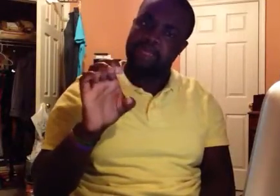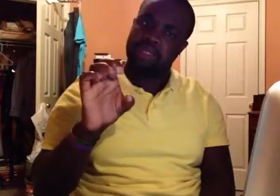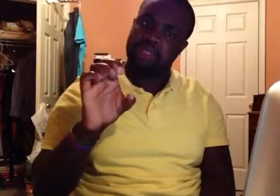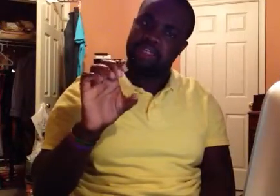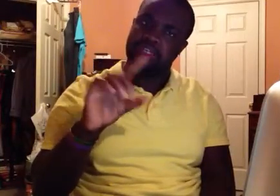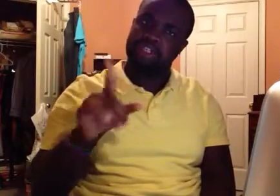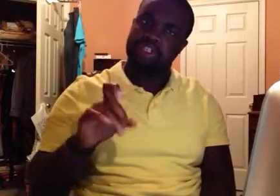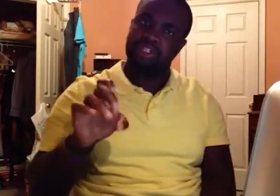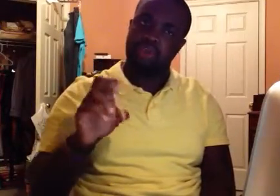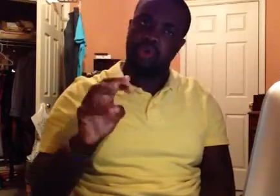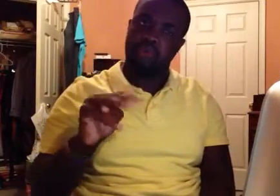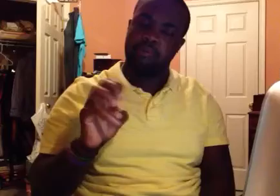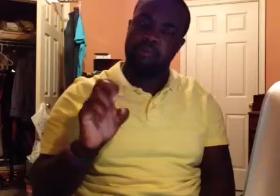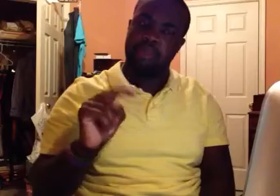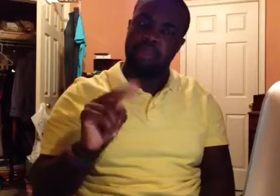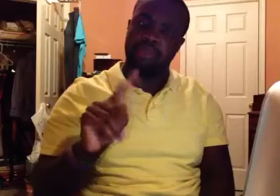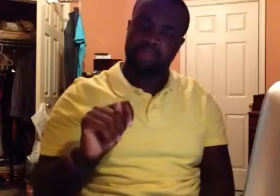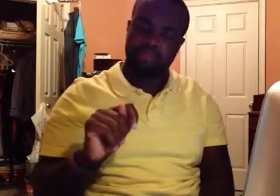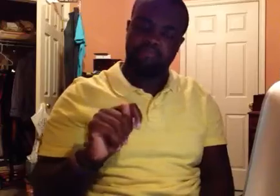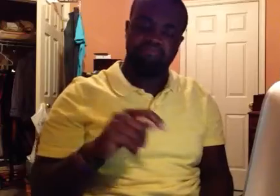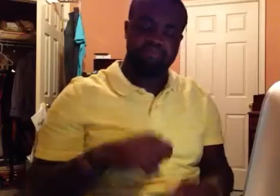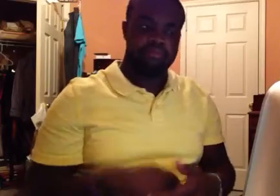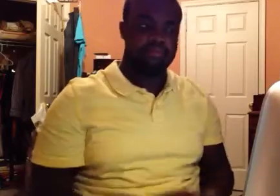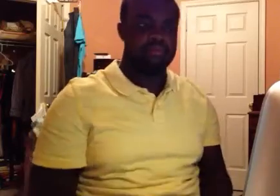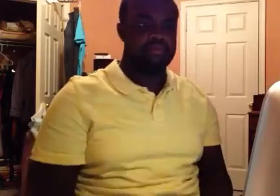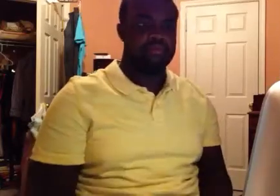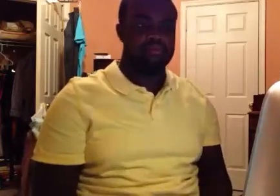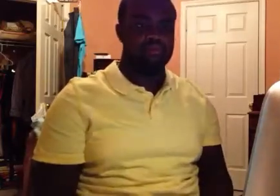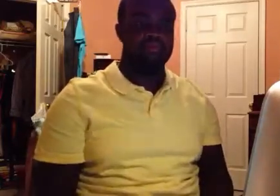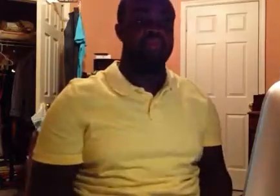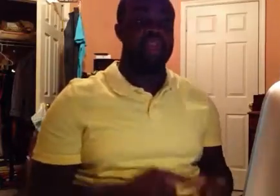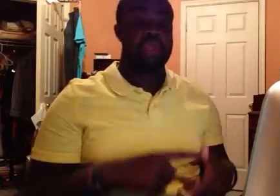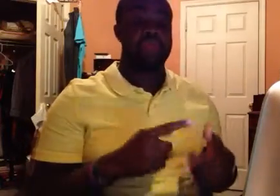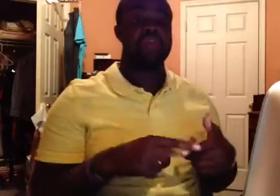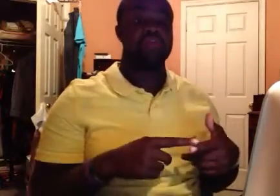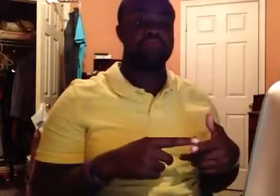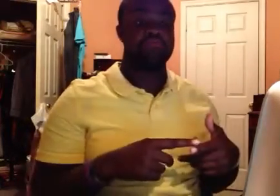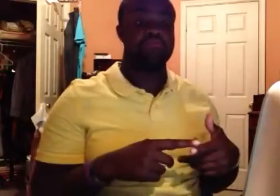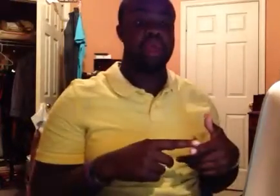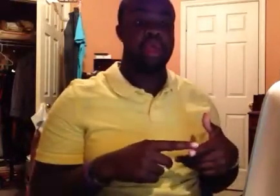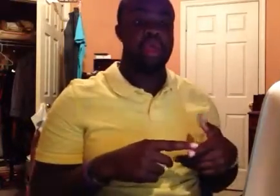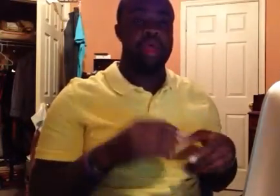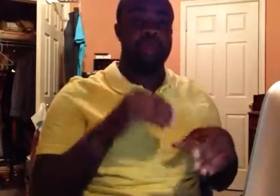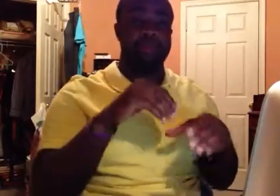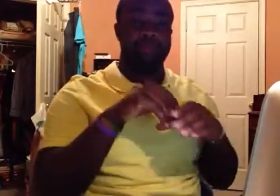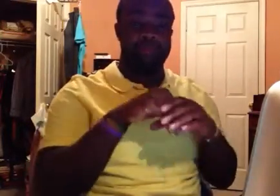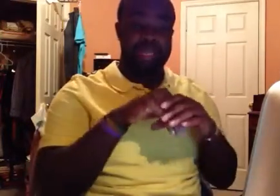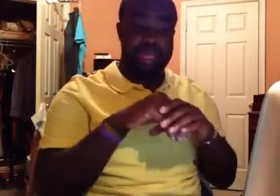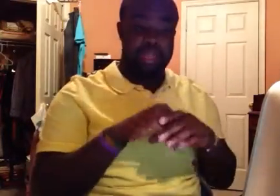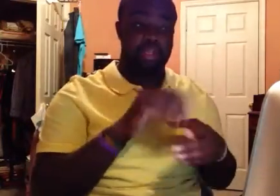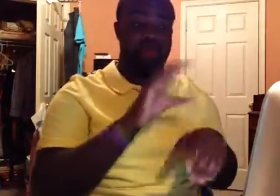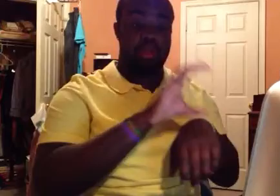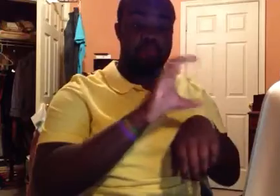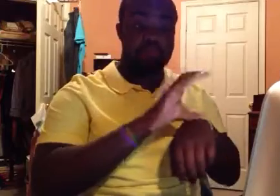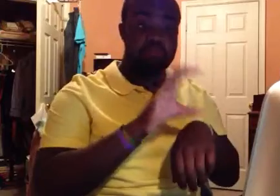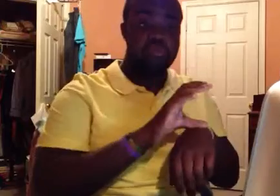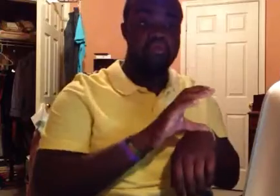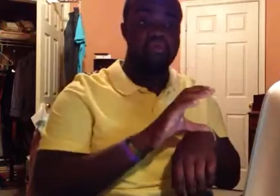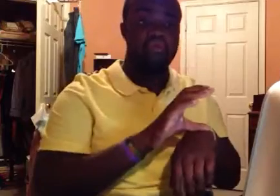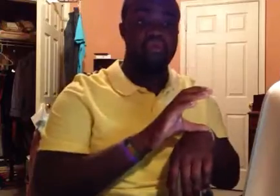that the individual has had into what they call an automated payroll system. So they pull up specifically a kind of program, a computer program,